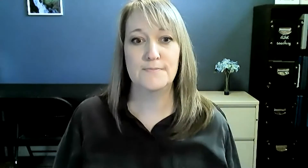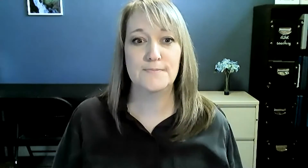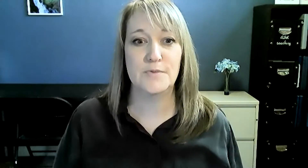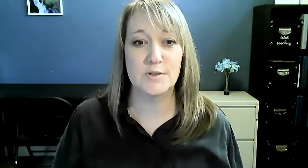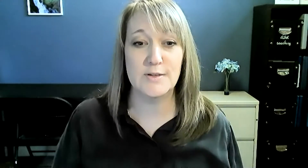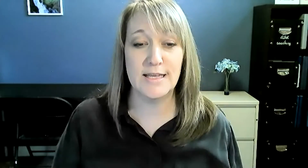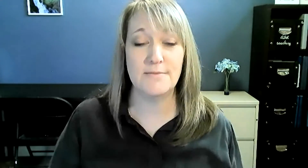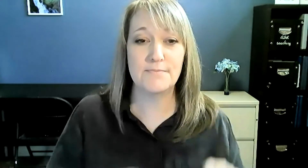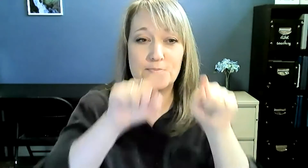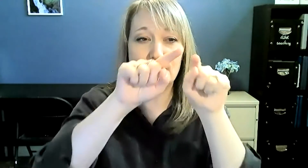So I'll do it again.